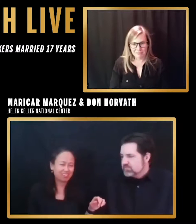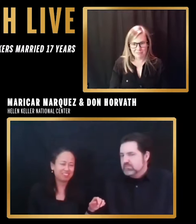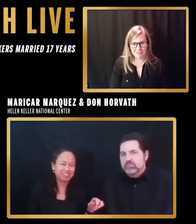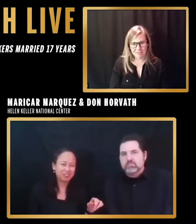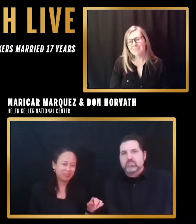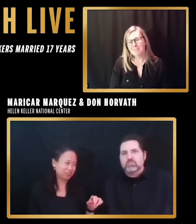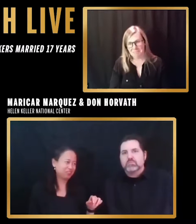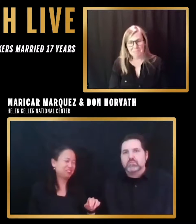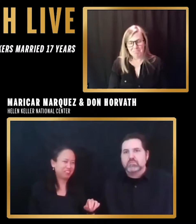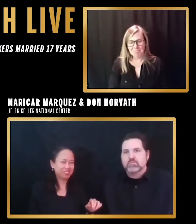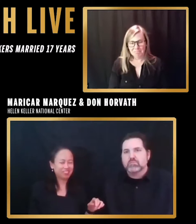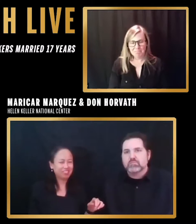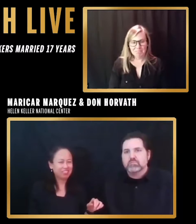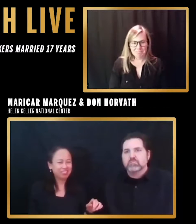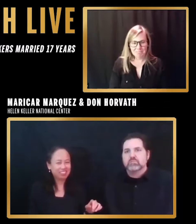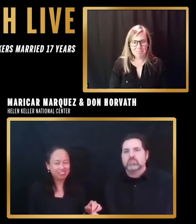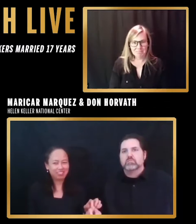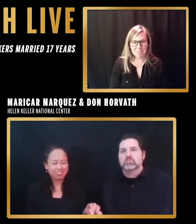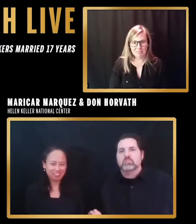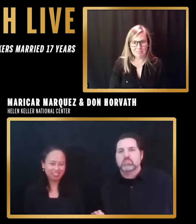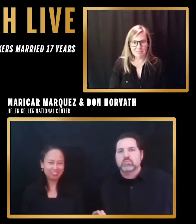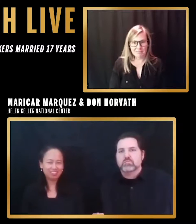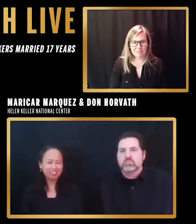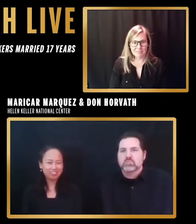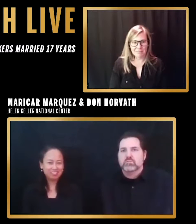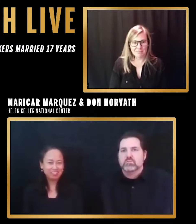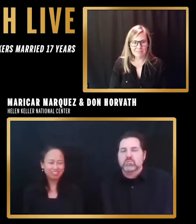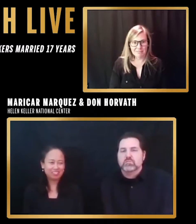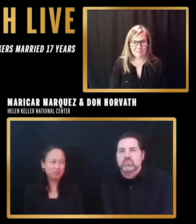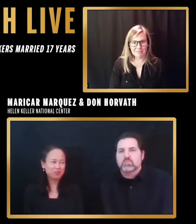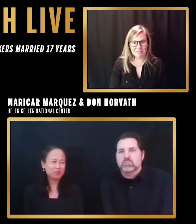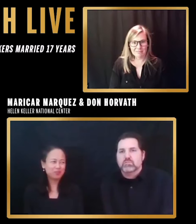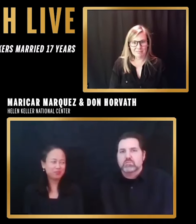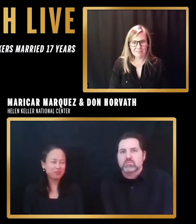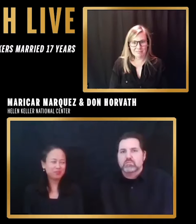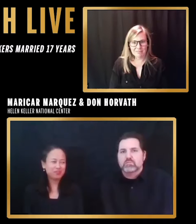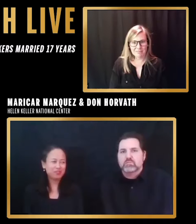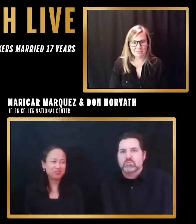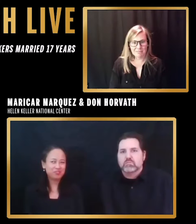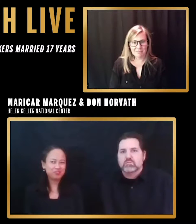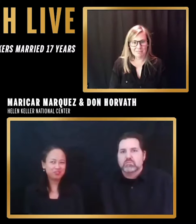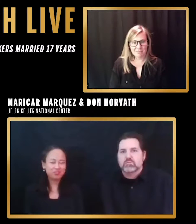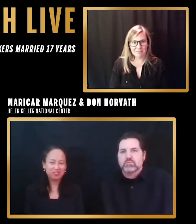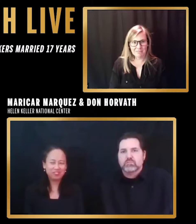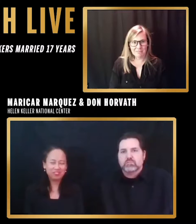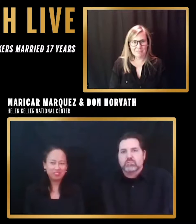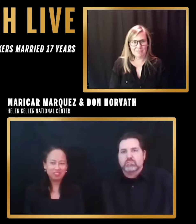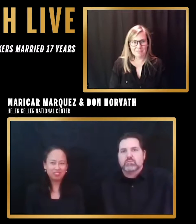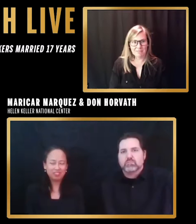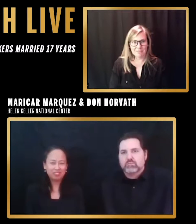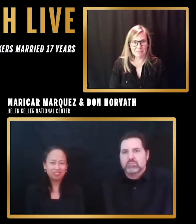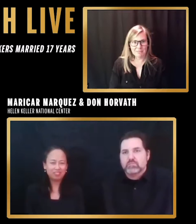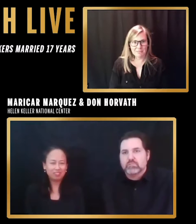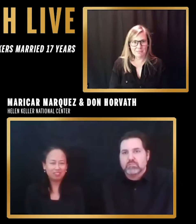So yeah, we've got a much better understanding of each other. I can understand him a lot easier than other people.